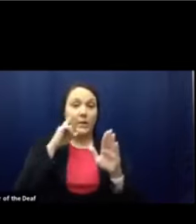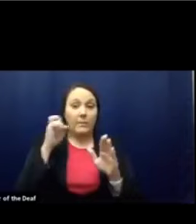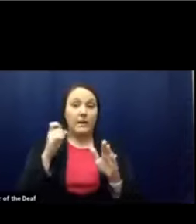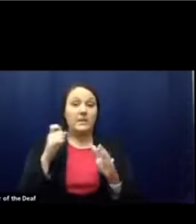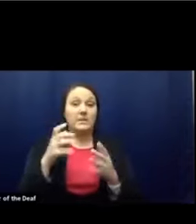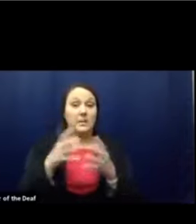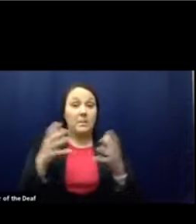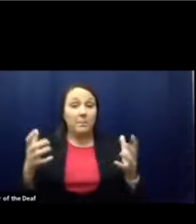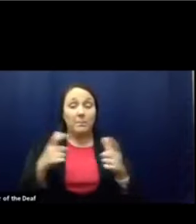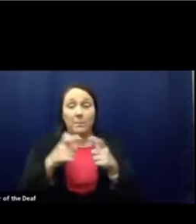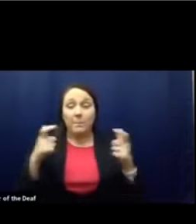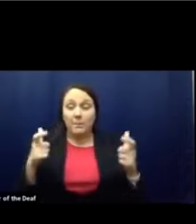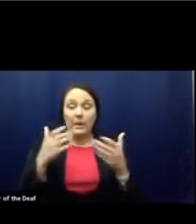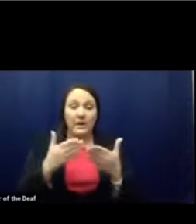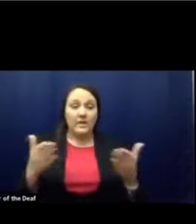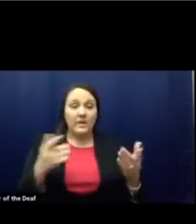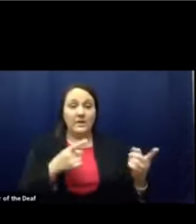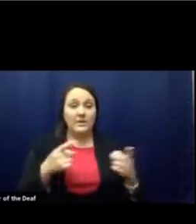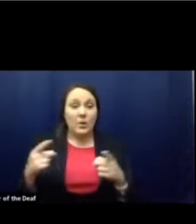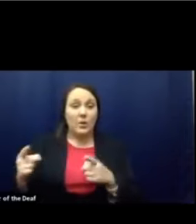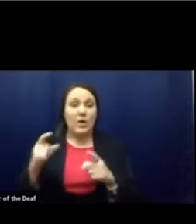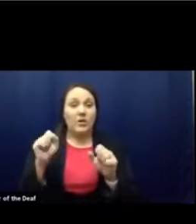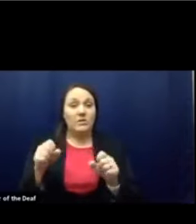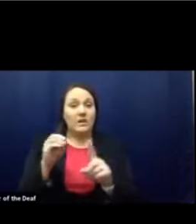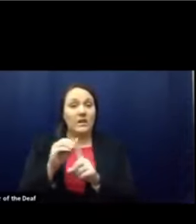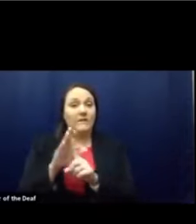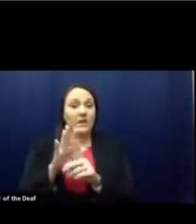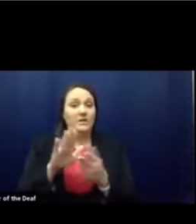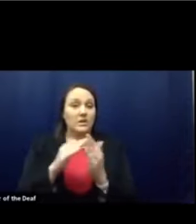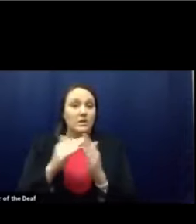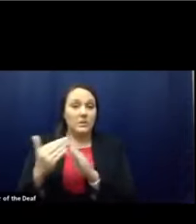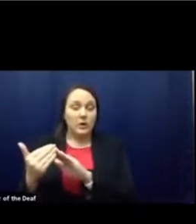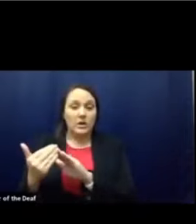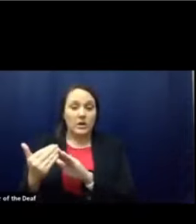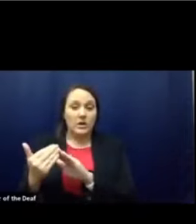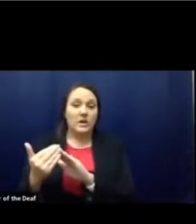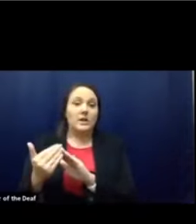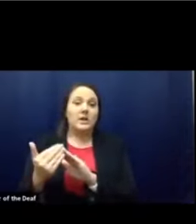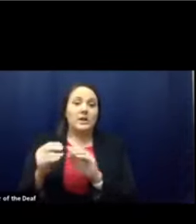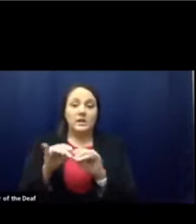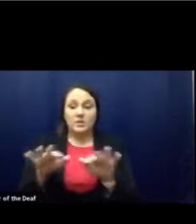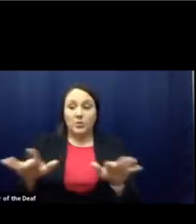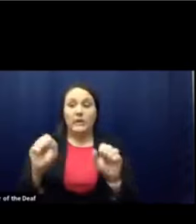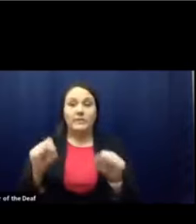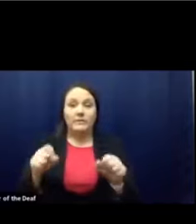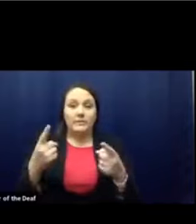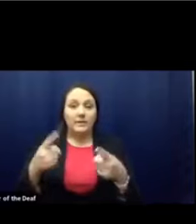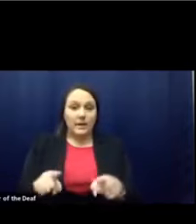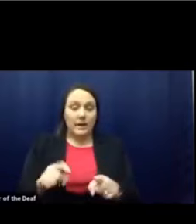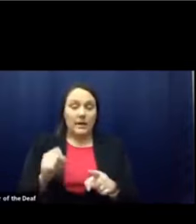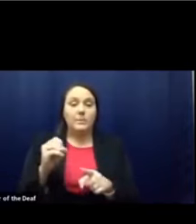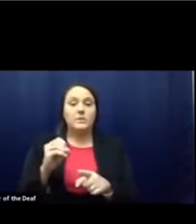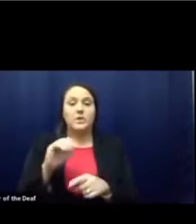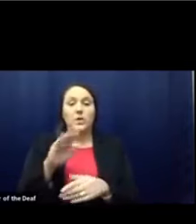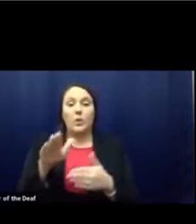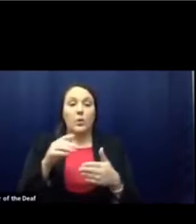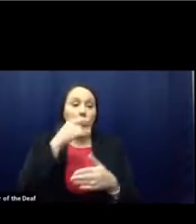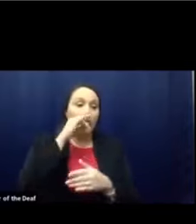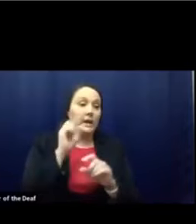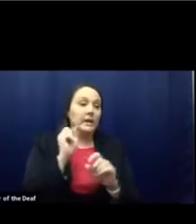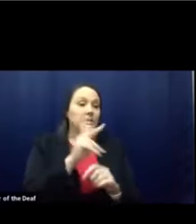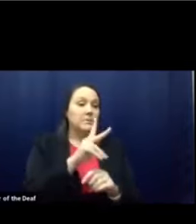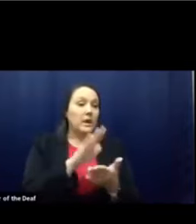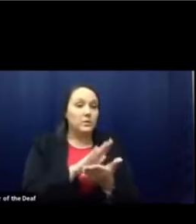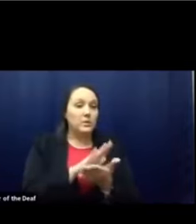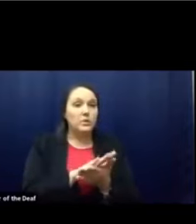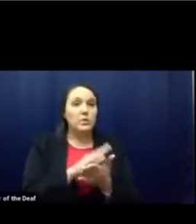big things that are going on that can impact our community that are where spread can happen. And so we have all these kids going back to school. We have